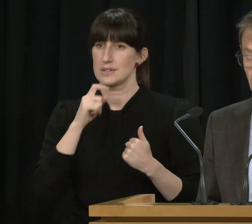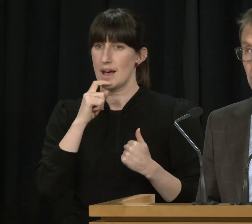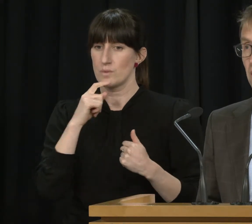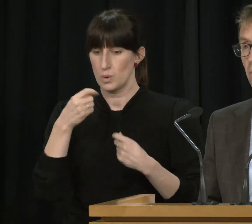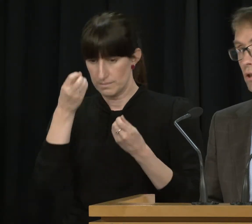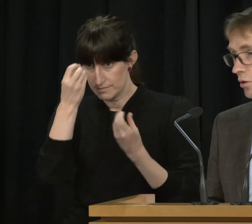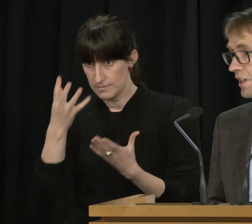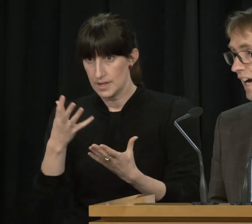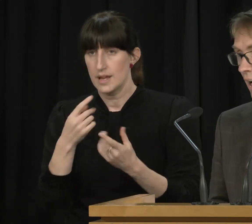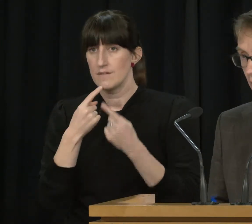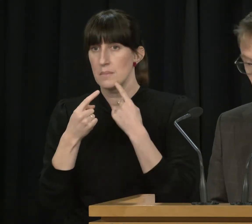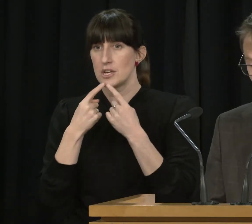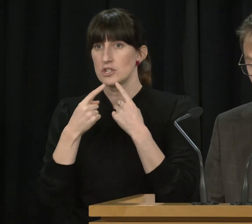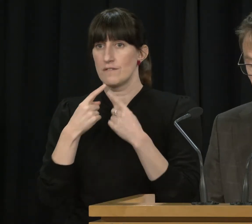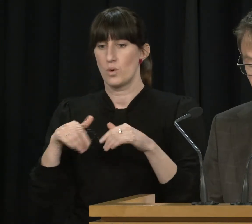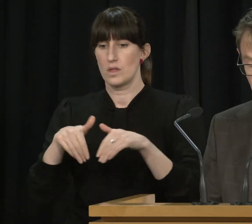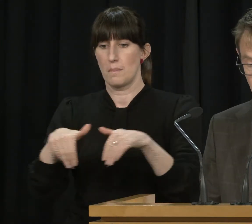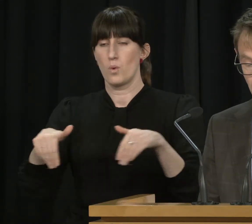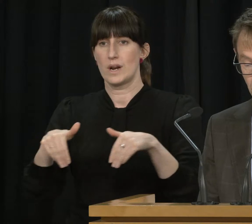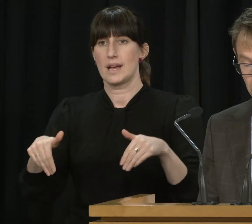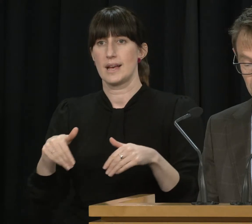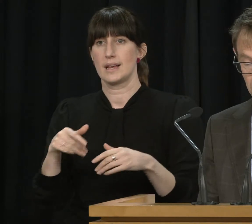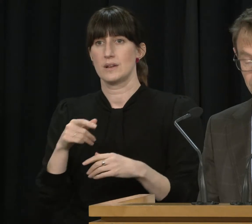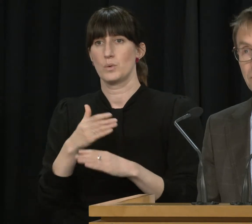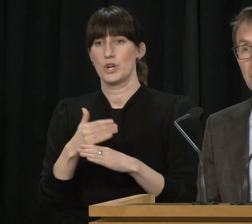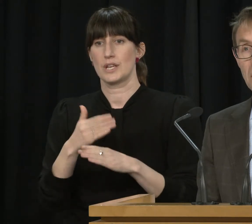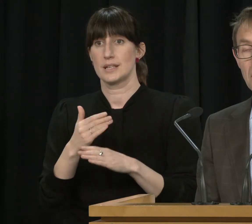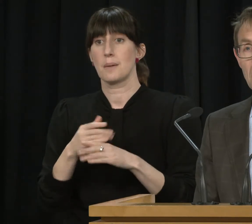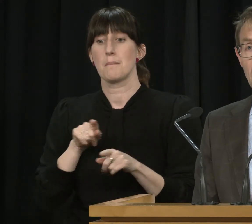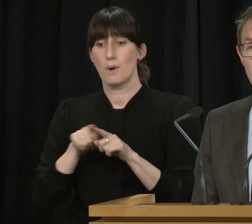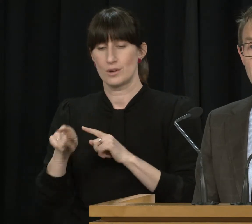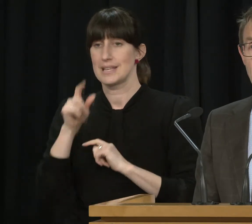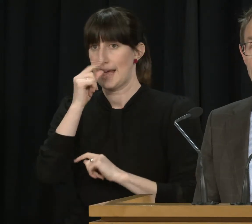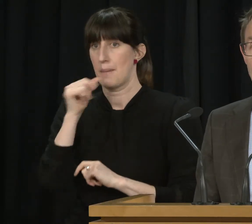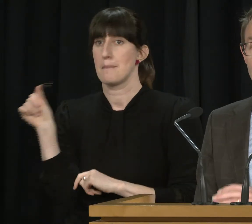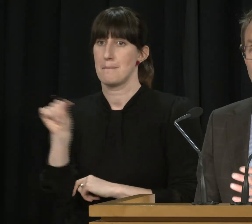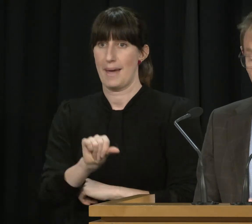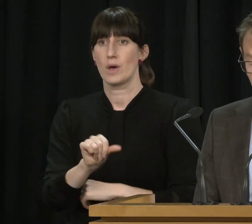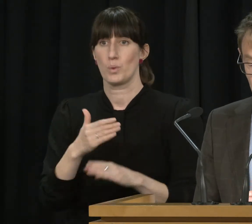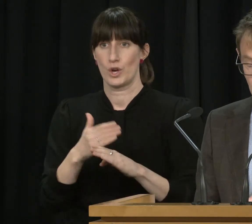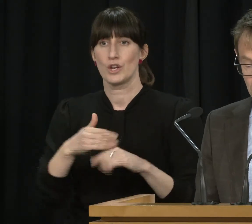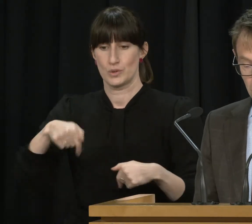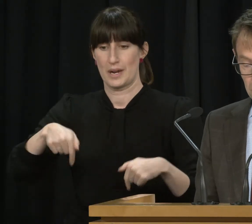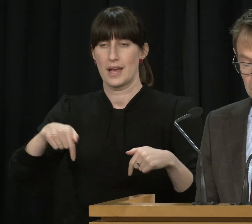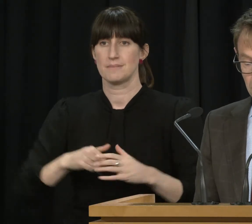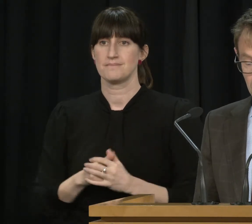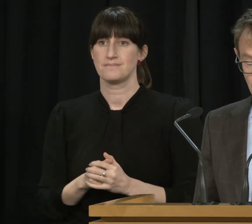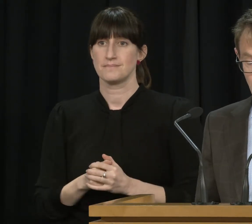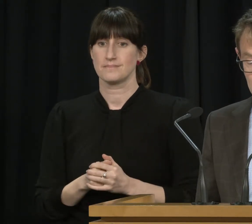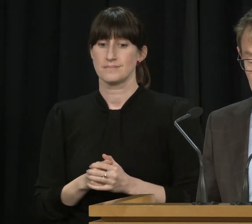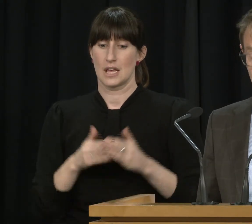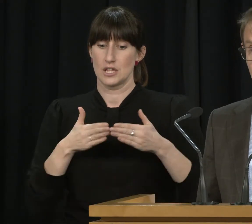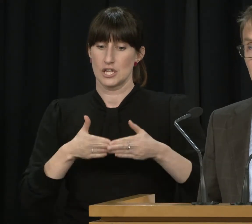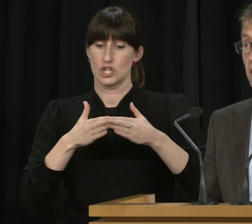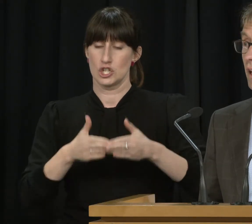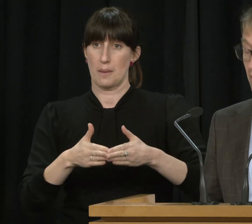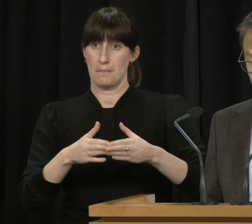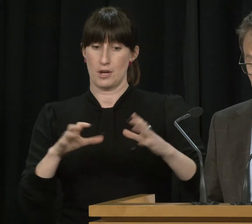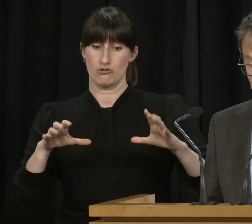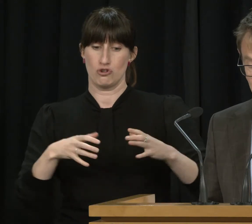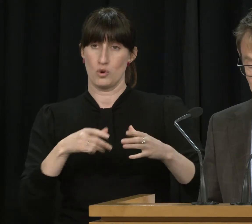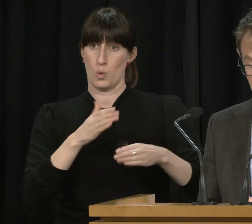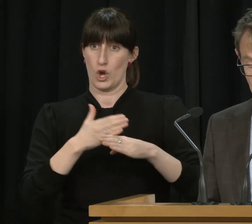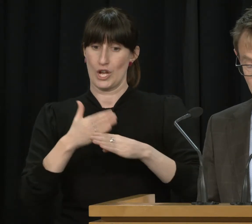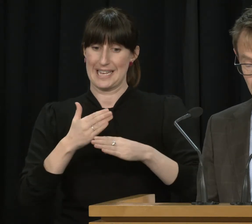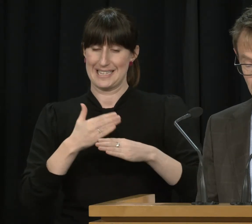return to work, and the majority are cleared to return to work today. The crew of the Rio de la Plata remain asymptomatic, and